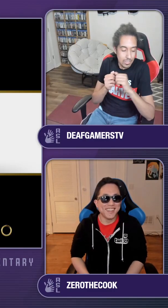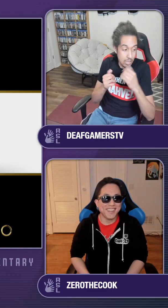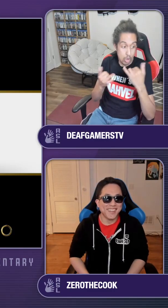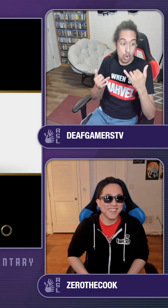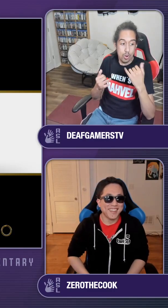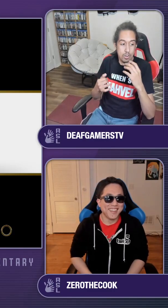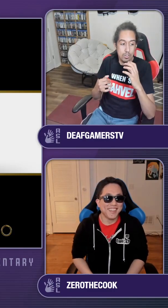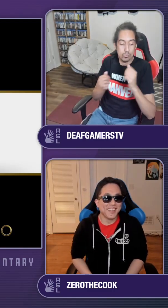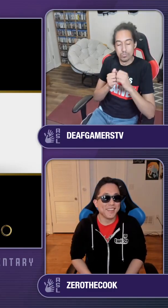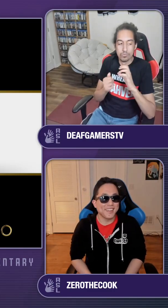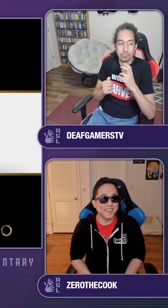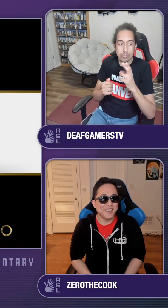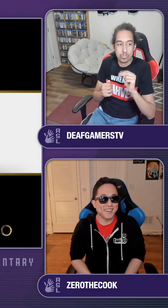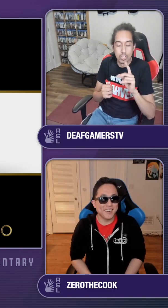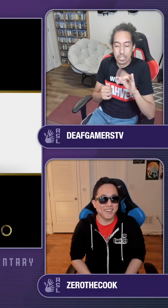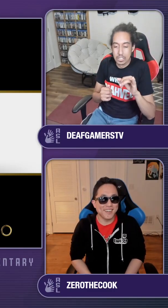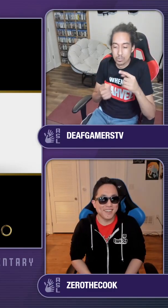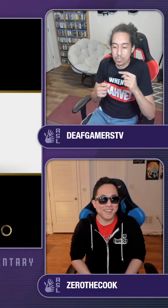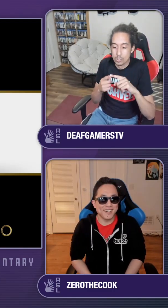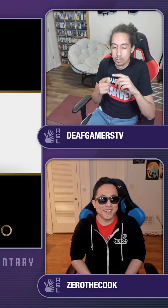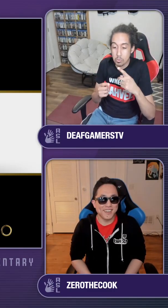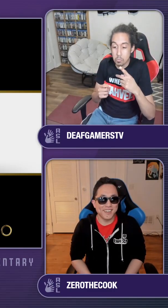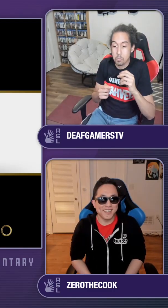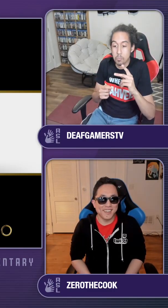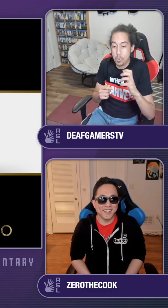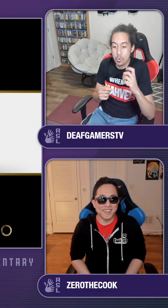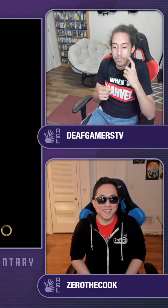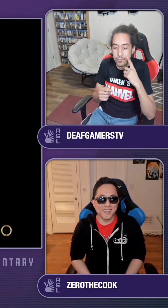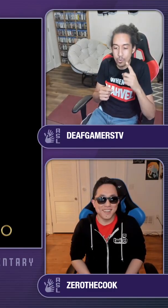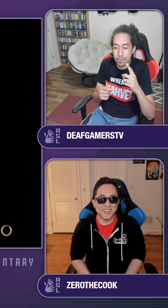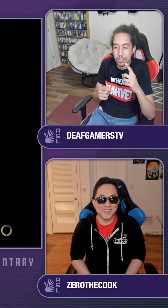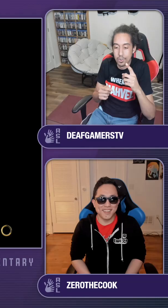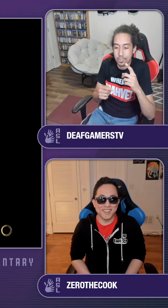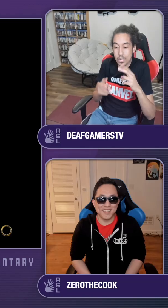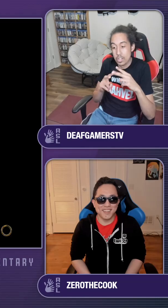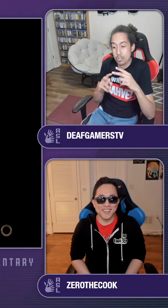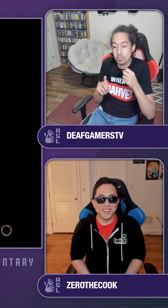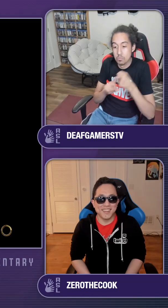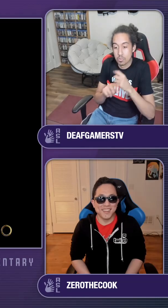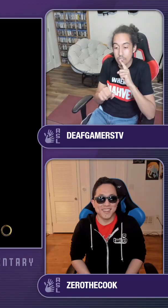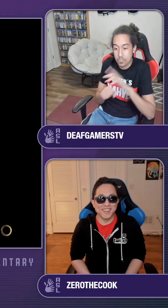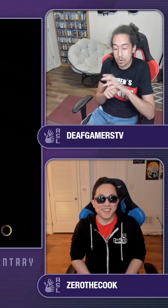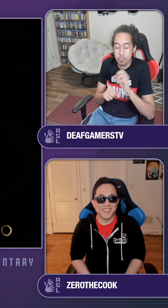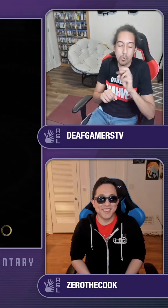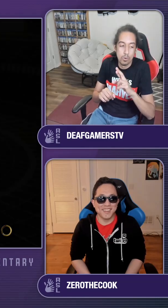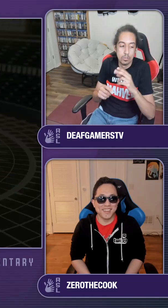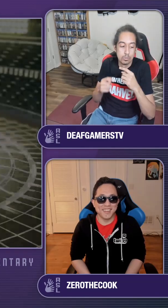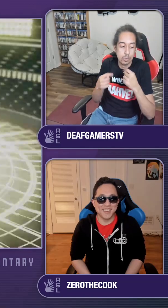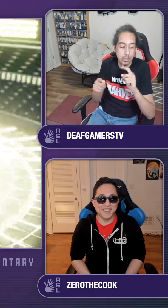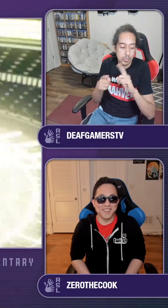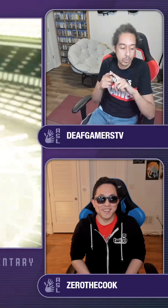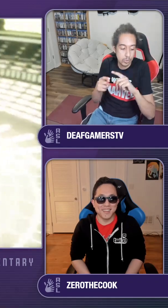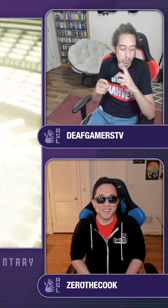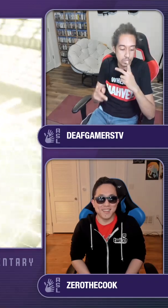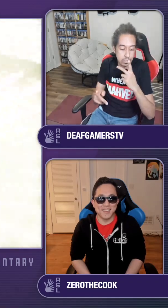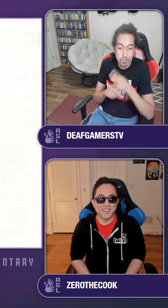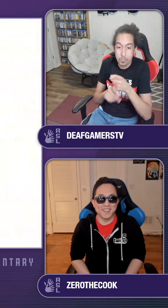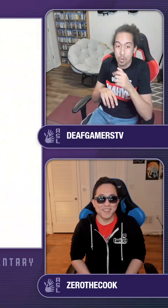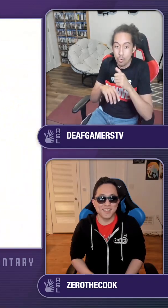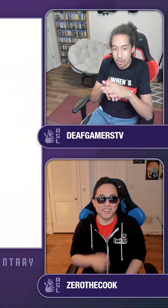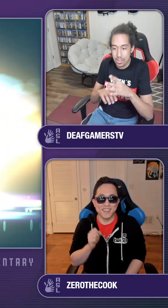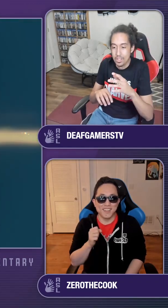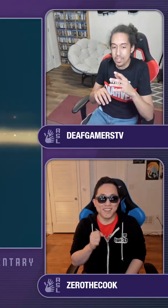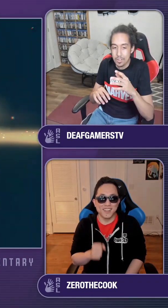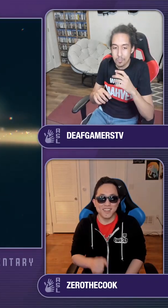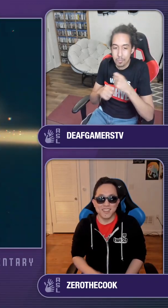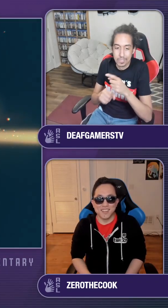Yeah, I mean, I think Ibuki got some really nice buffs, especially to her close range pressure, which was like always good but not